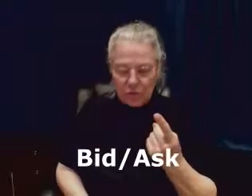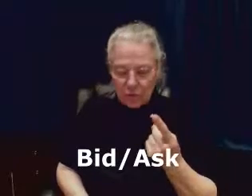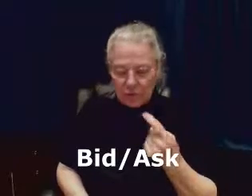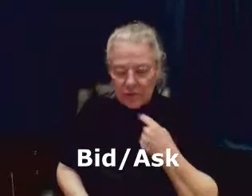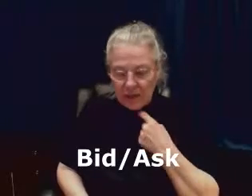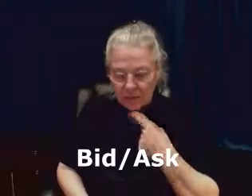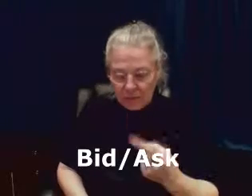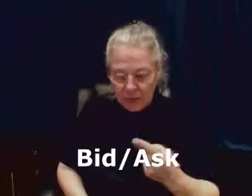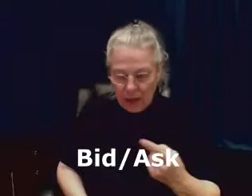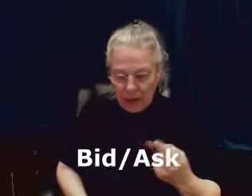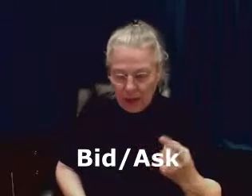the word tell.